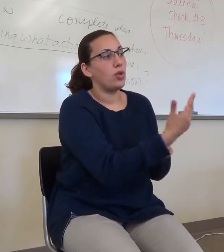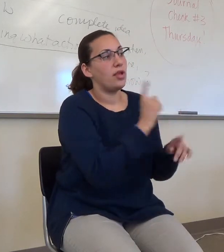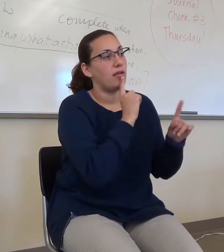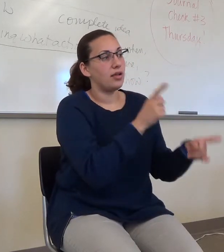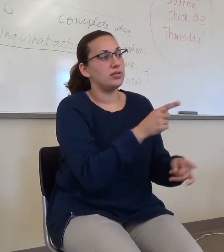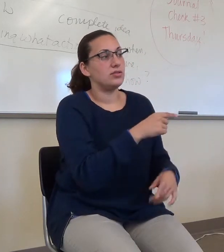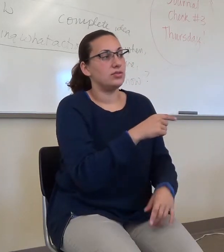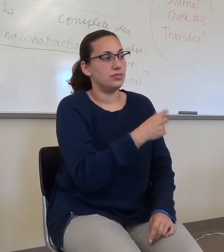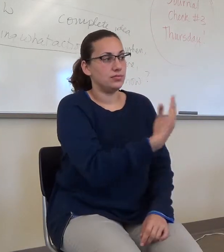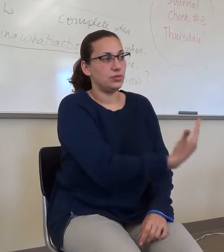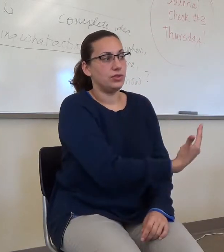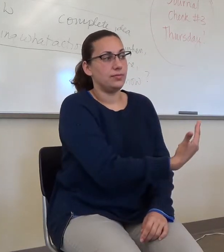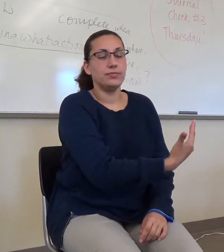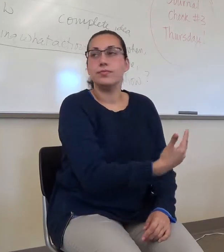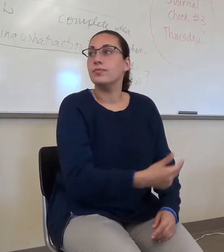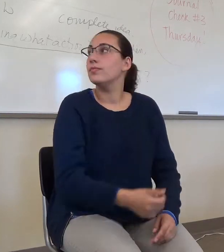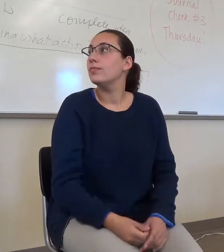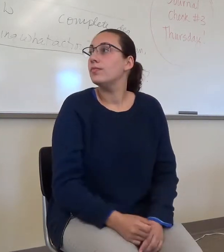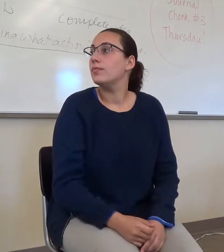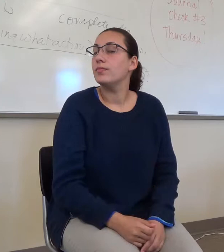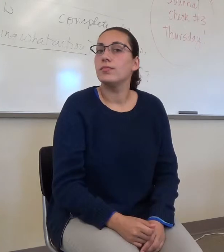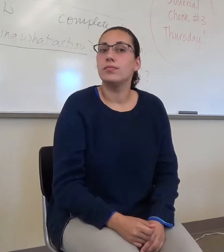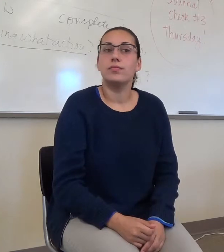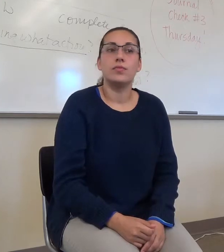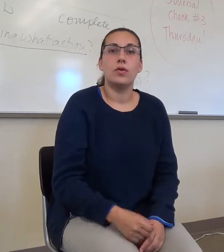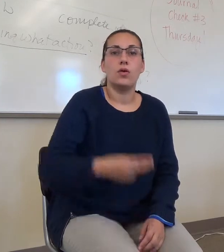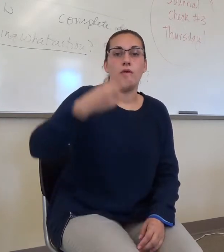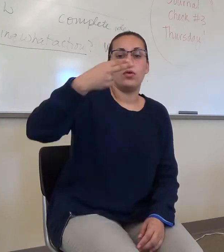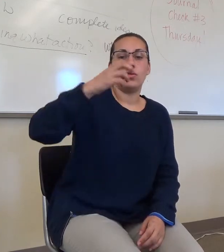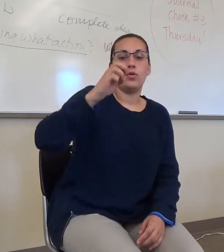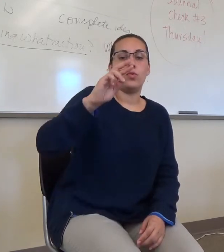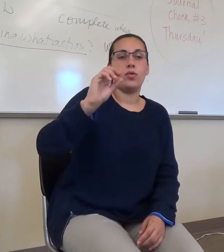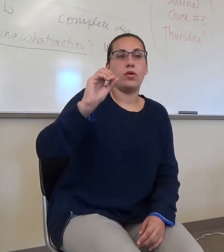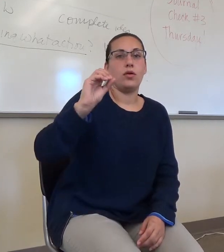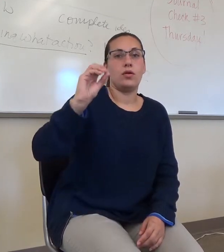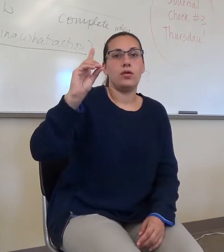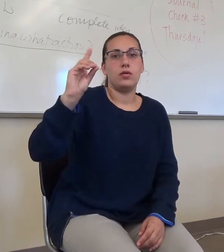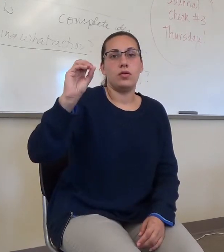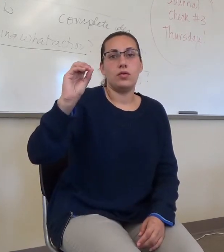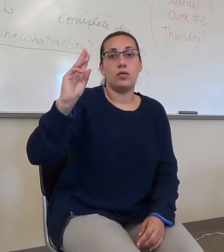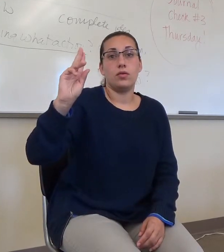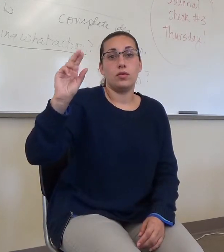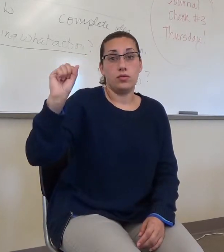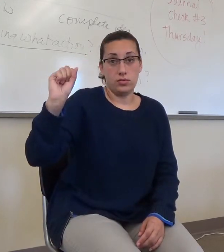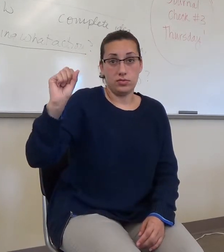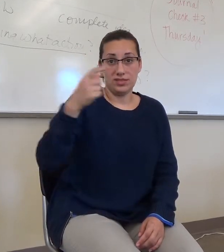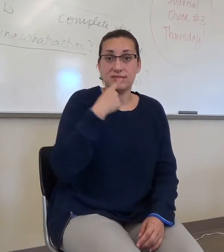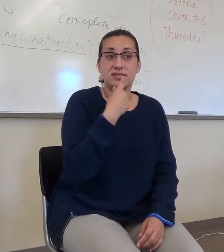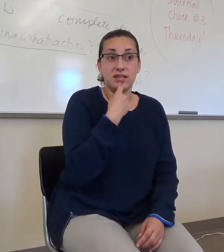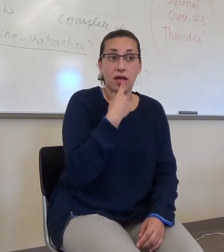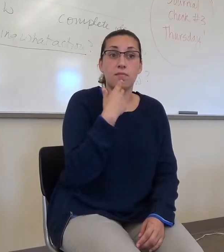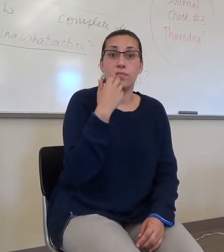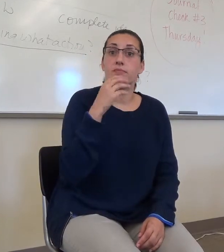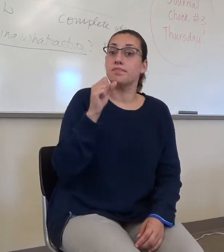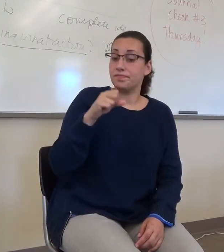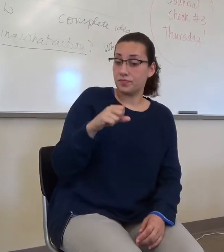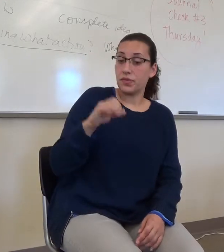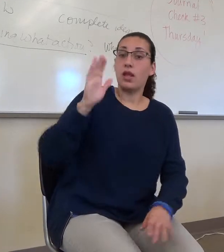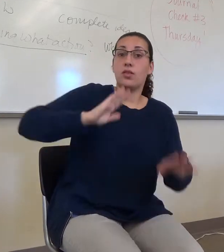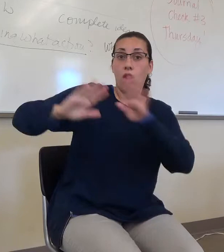said. Herodotus said that ancient cultures did this. Does that make